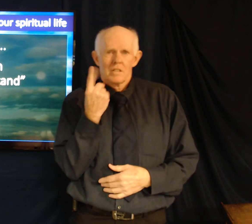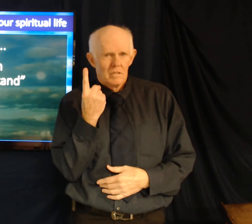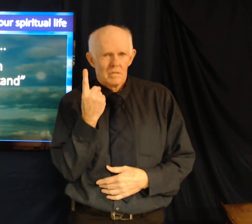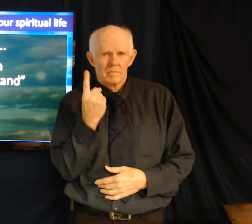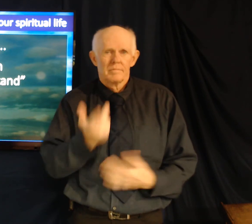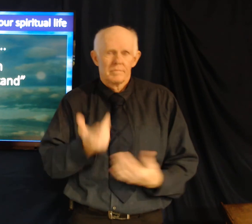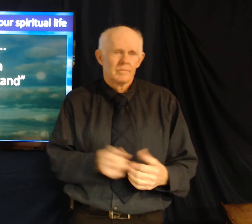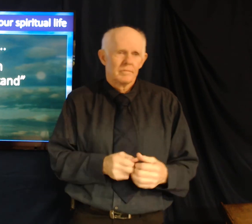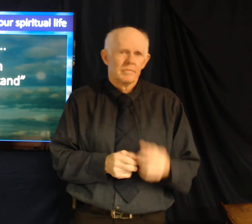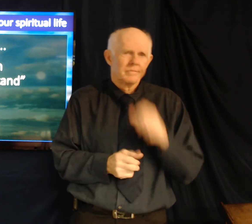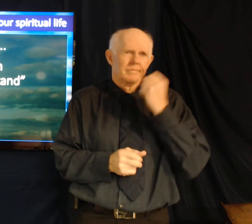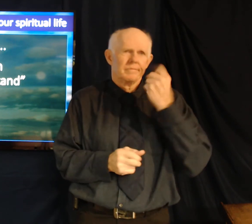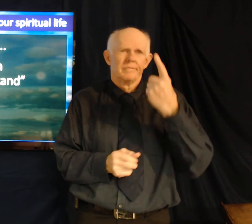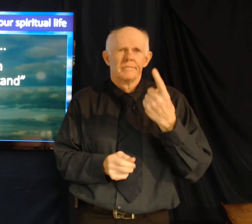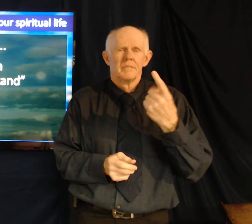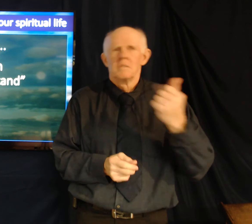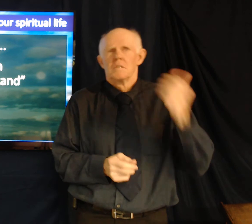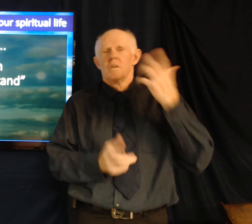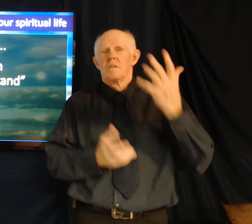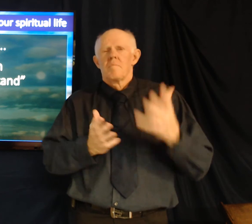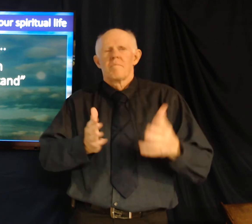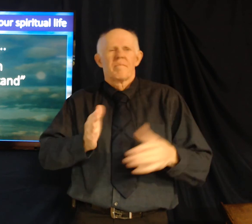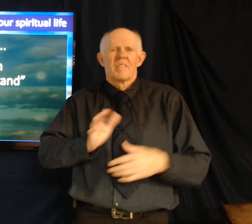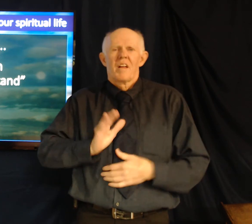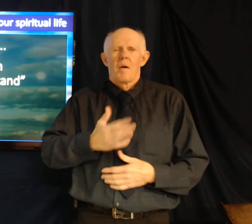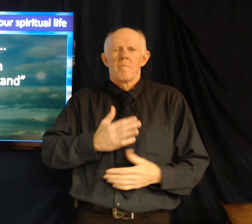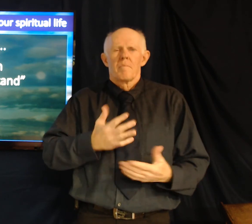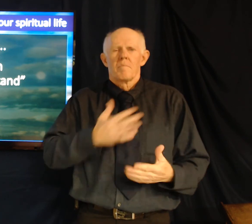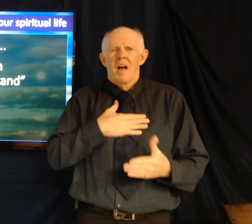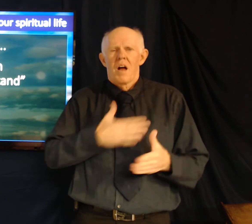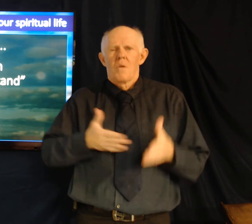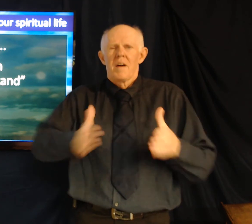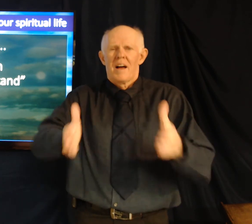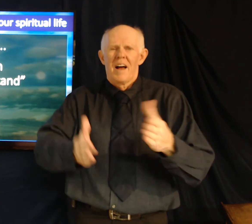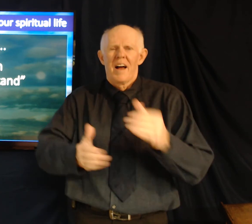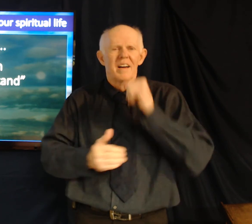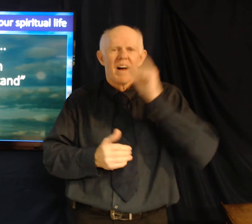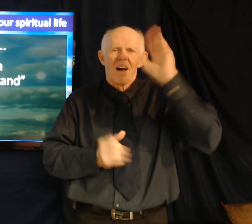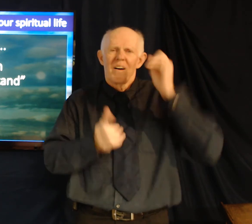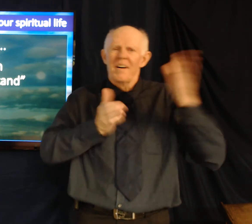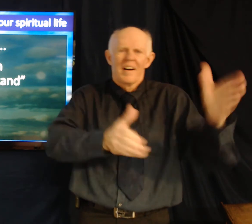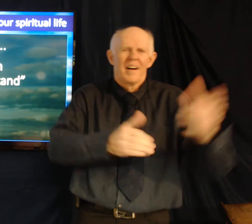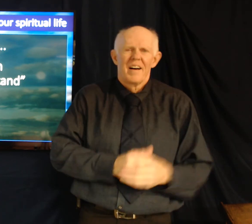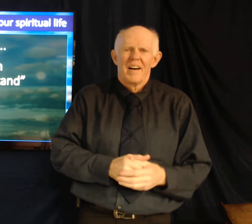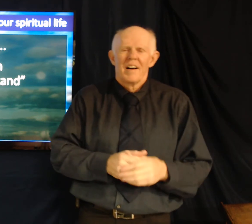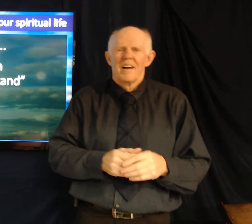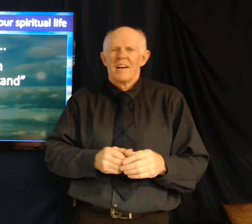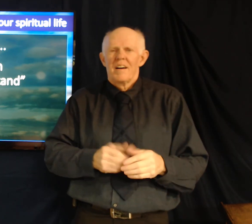the same meaning not understanding and not doing wanting my way not god's way